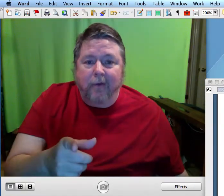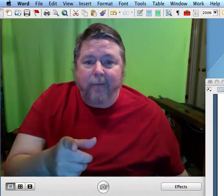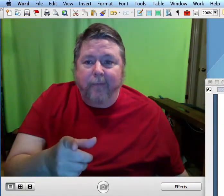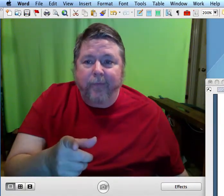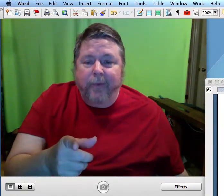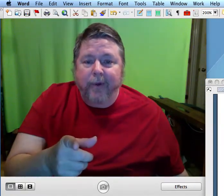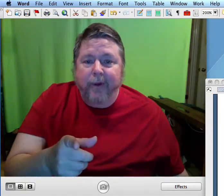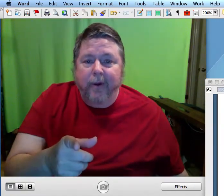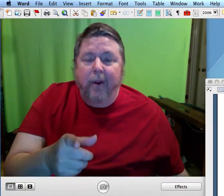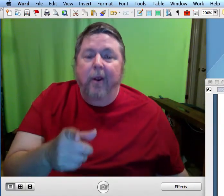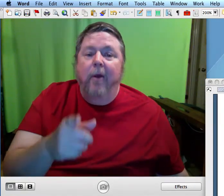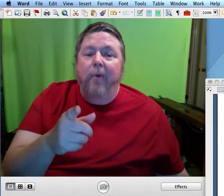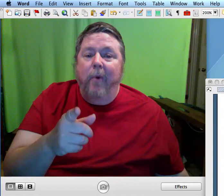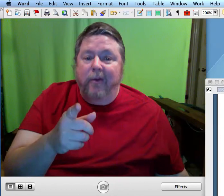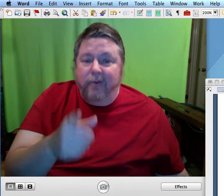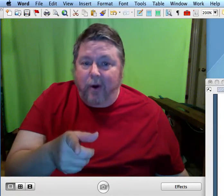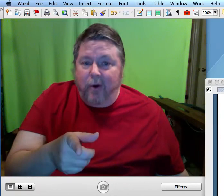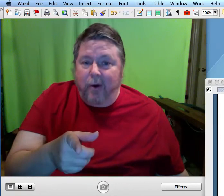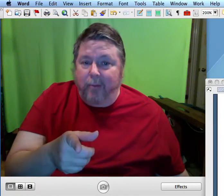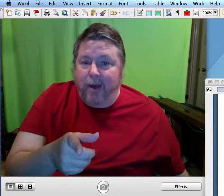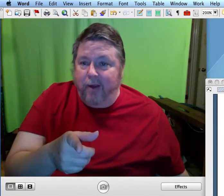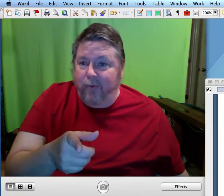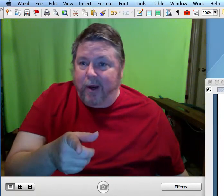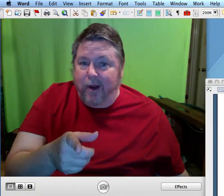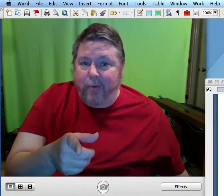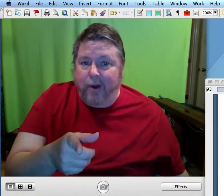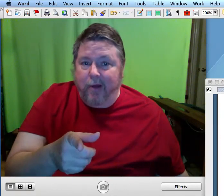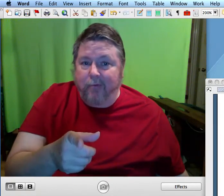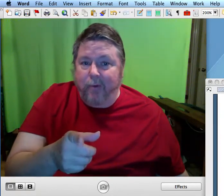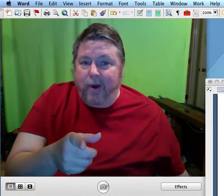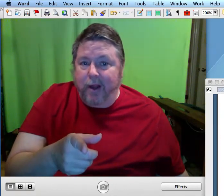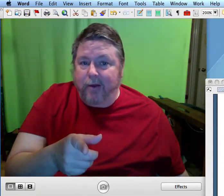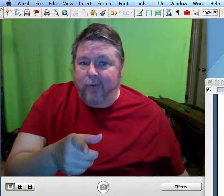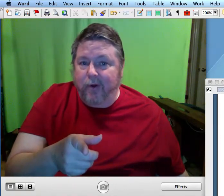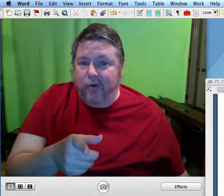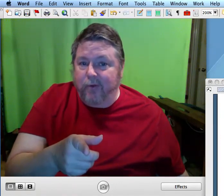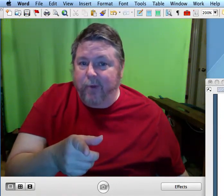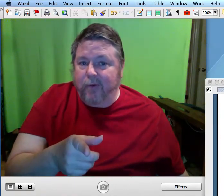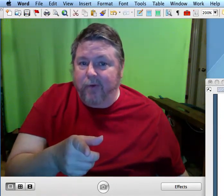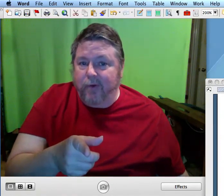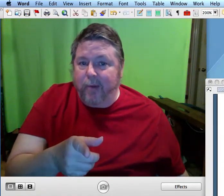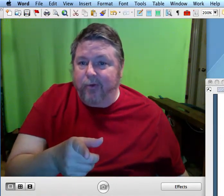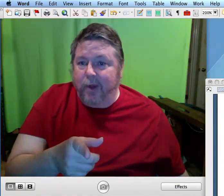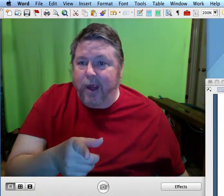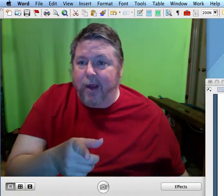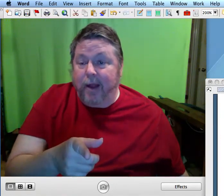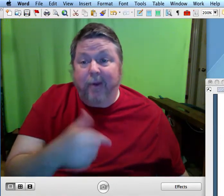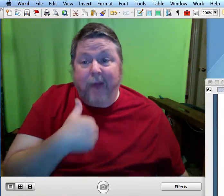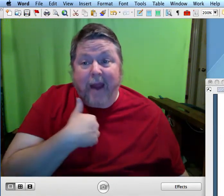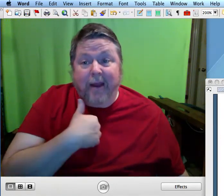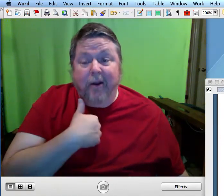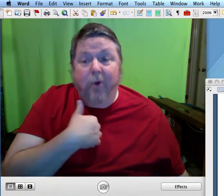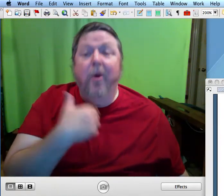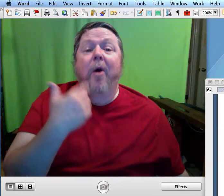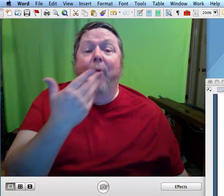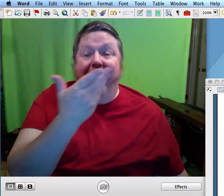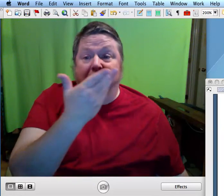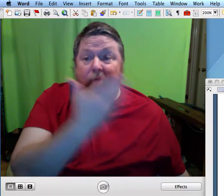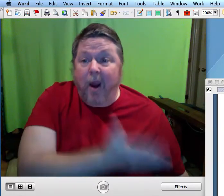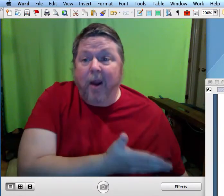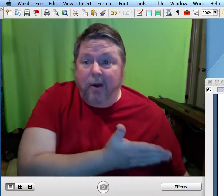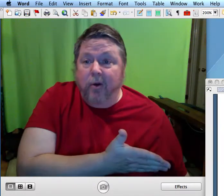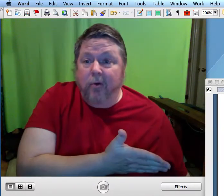access. We want to start at meaning if we can help it, and we want to get to function as much of the time as we can. That means I need to know